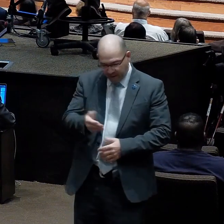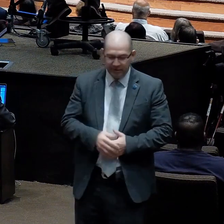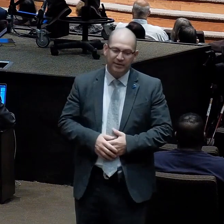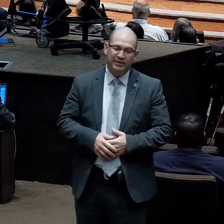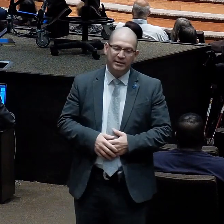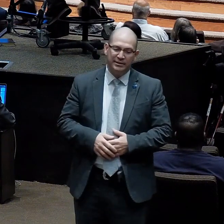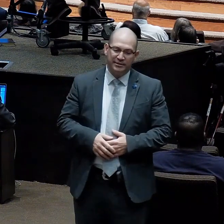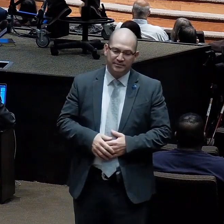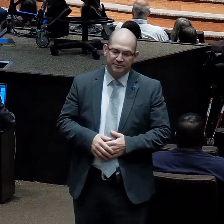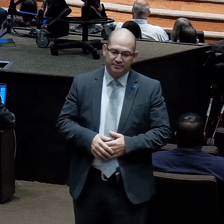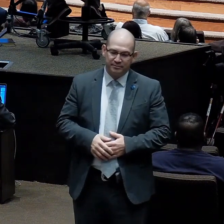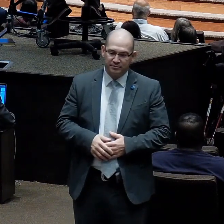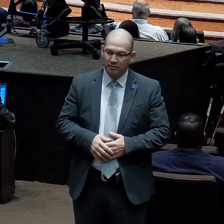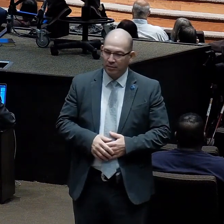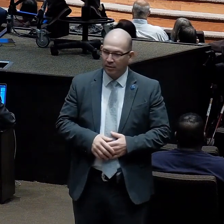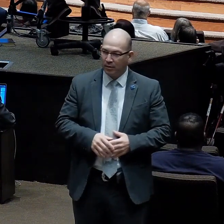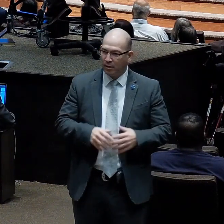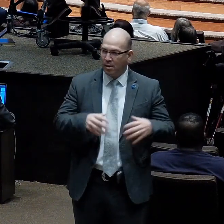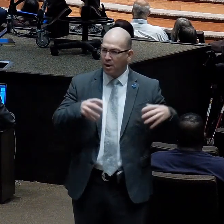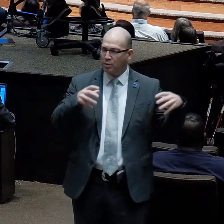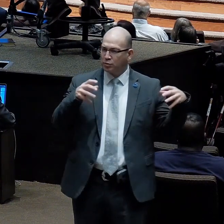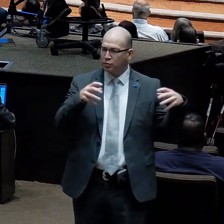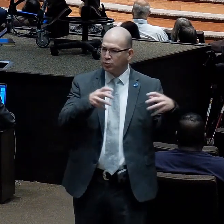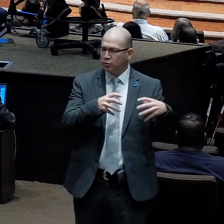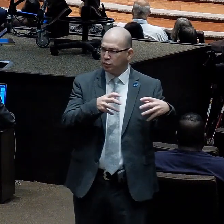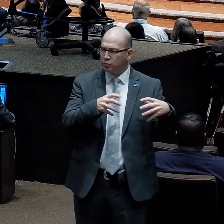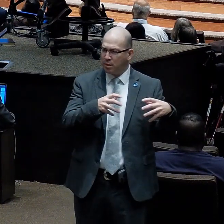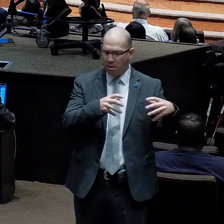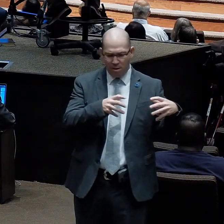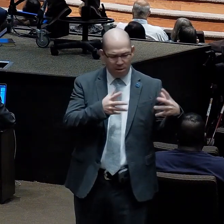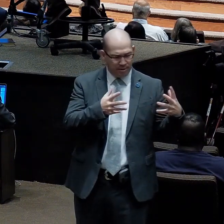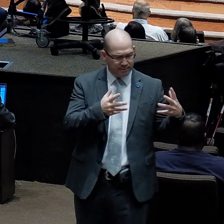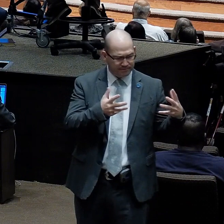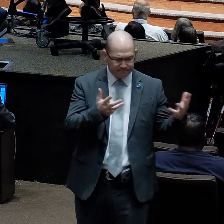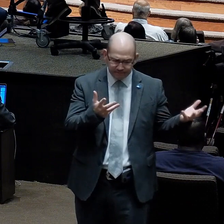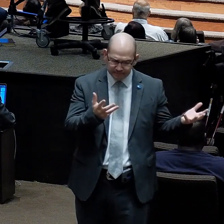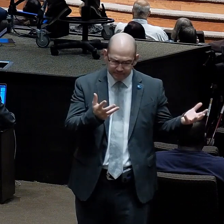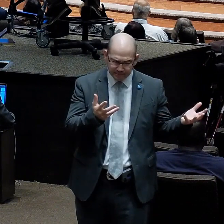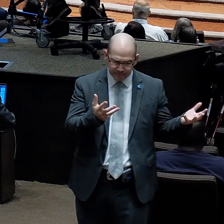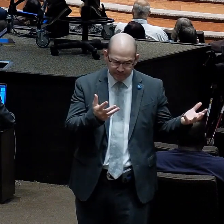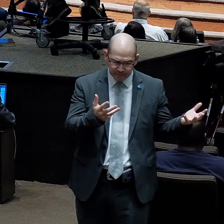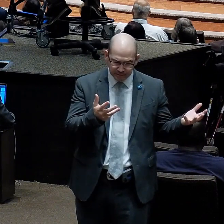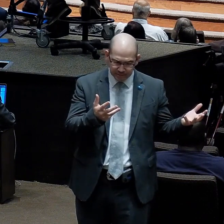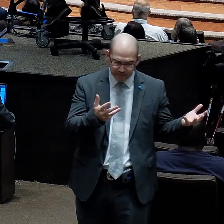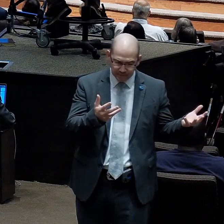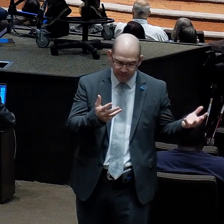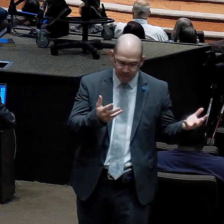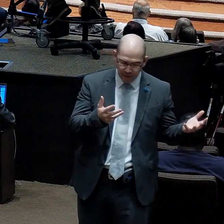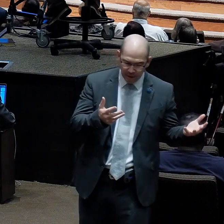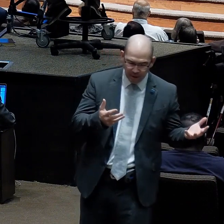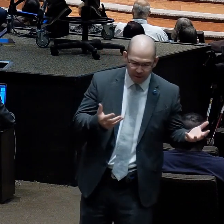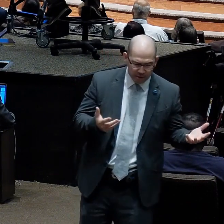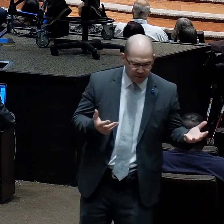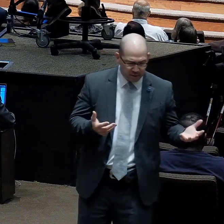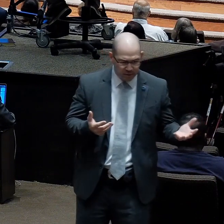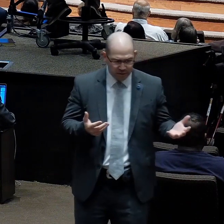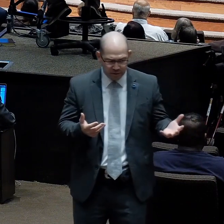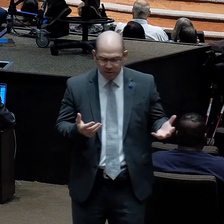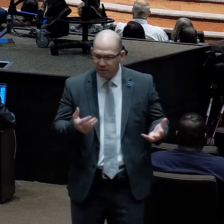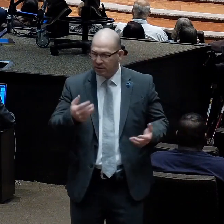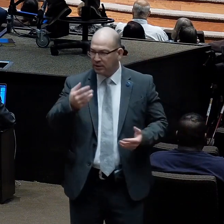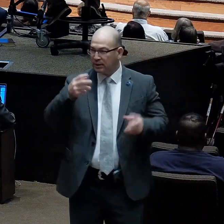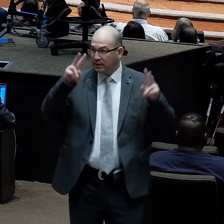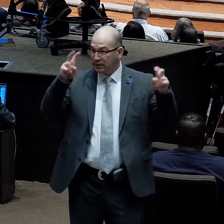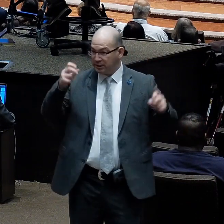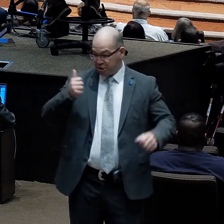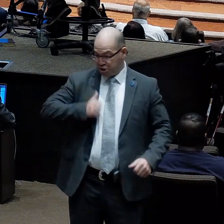a group of, not just any gang, but a group of hell's angels came in